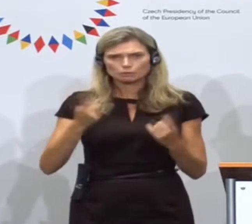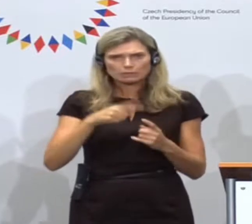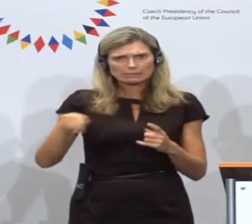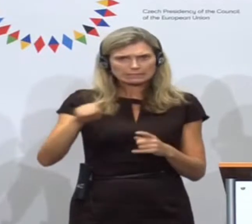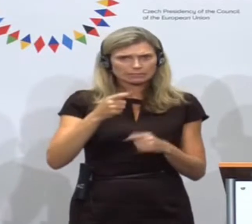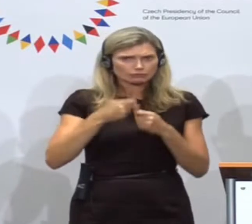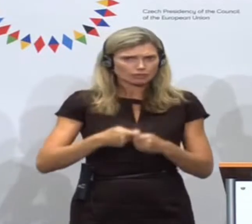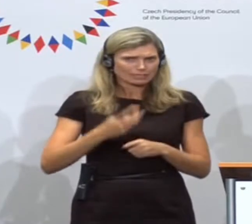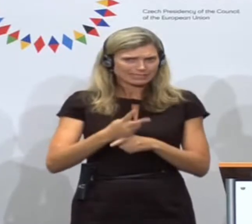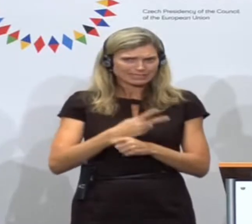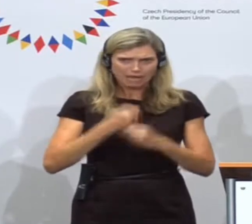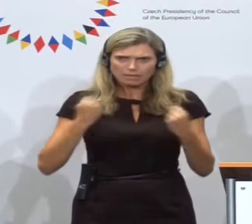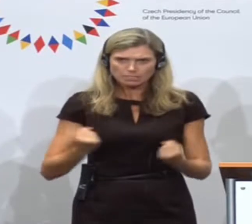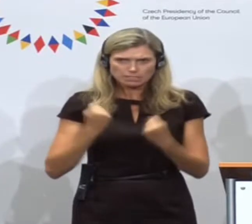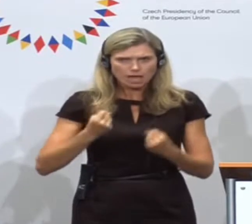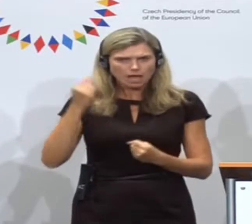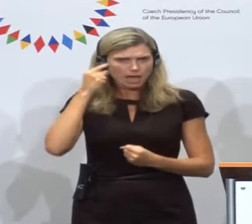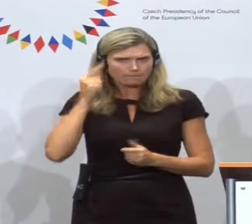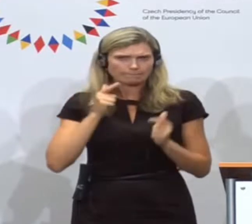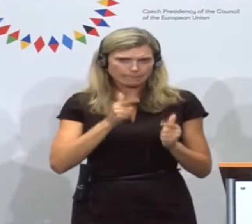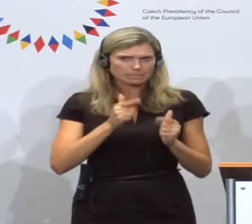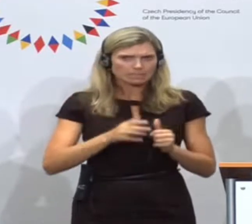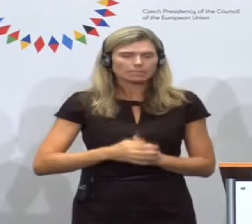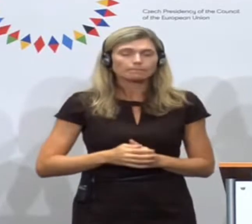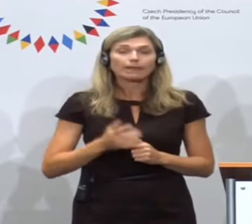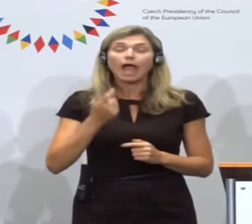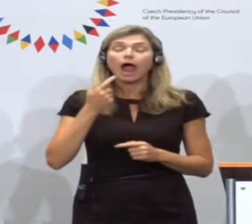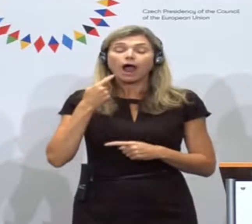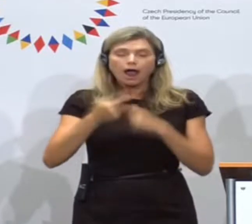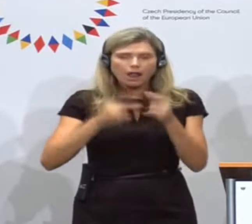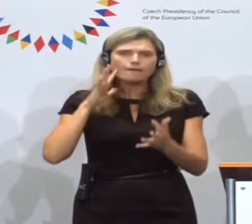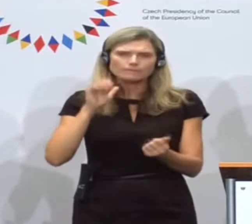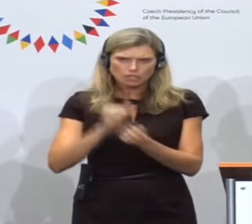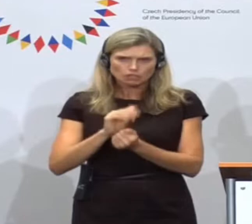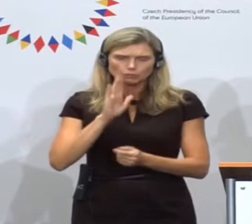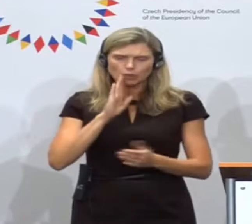results. But I think all ministers were very much aware